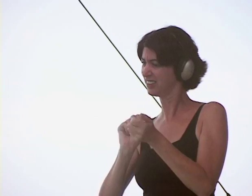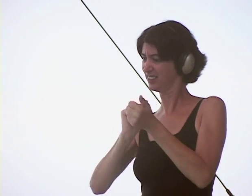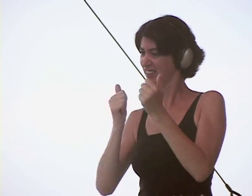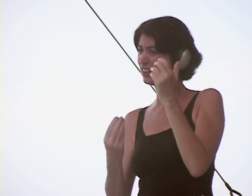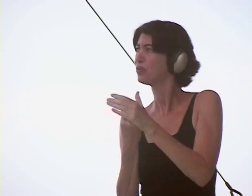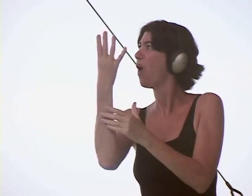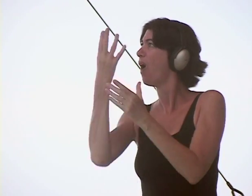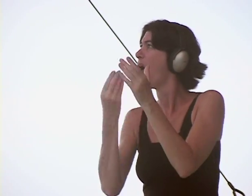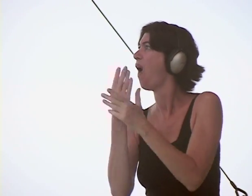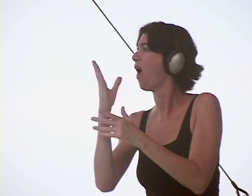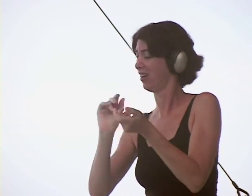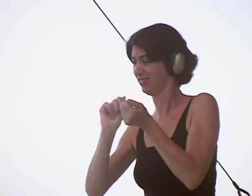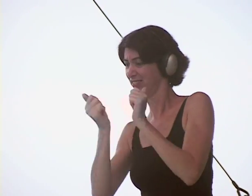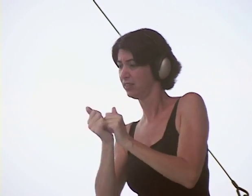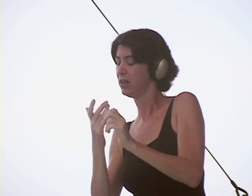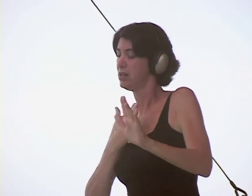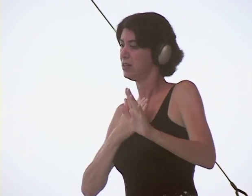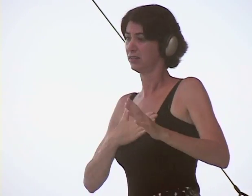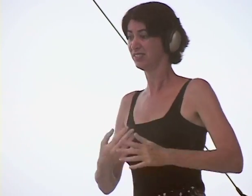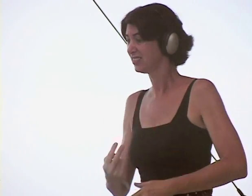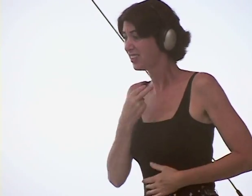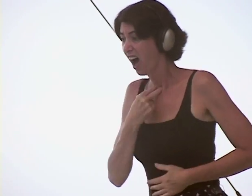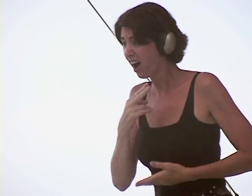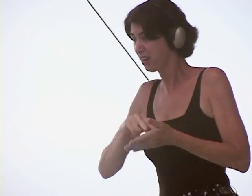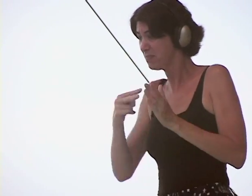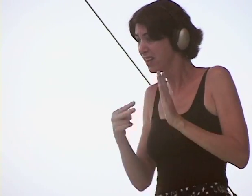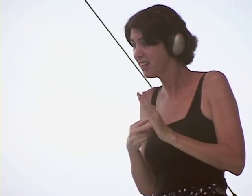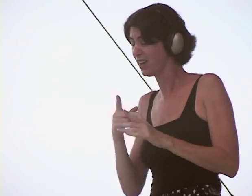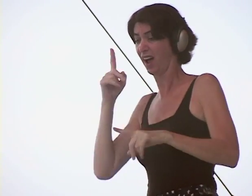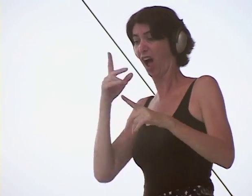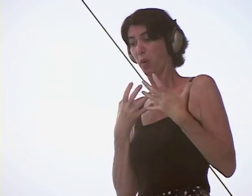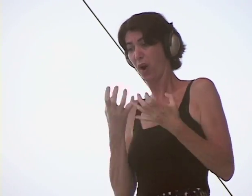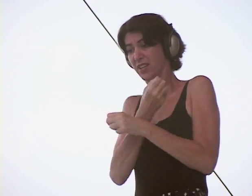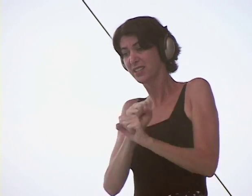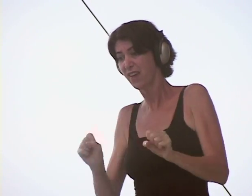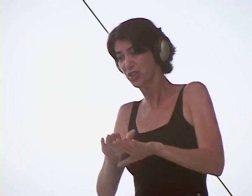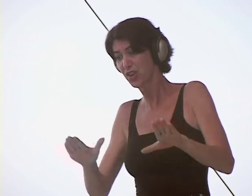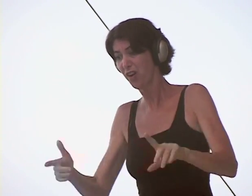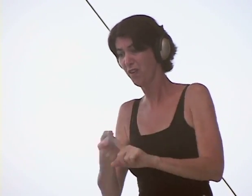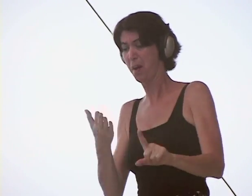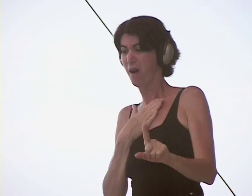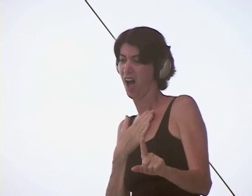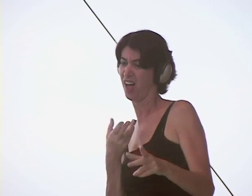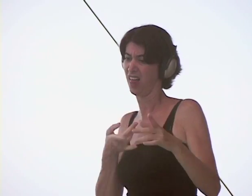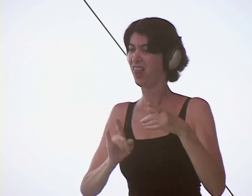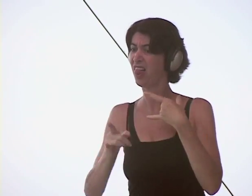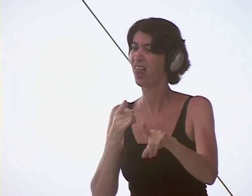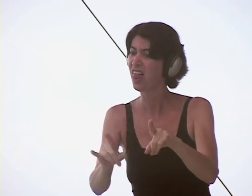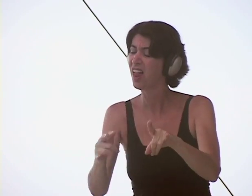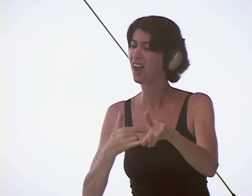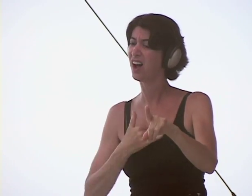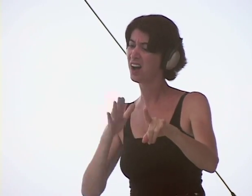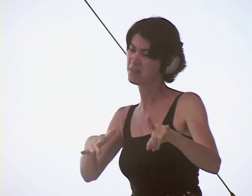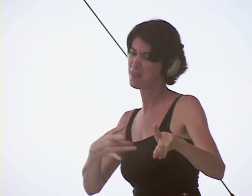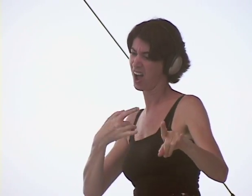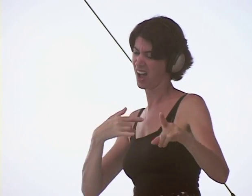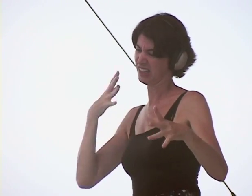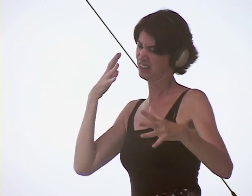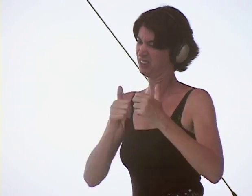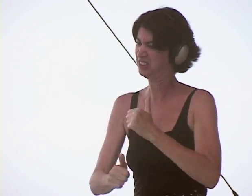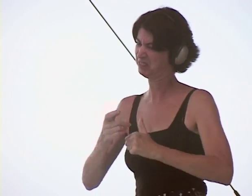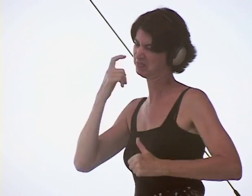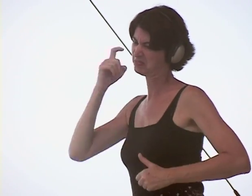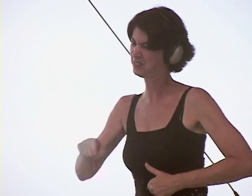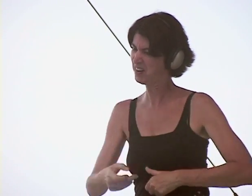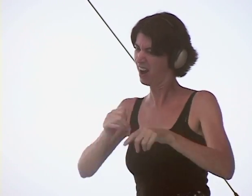Evolution, hold me hostage. Save my children from my tongue. Keep my wicked,